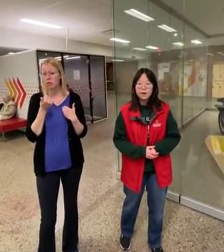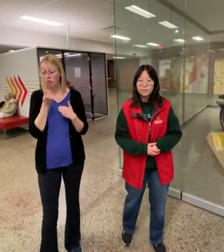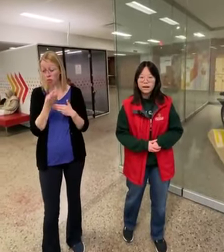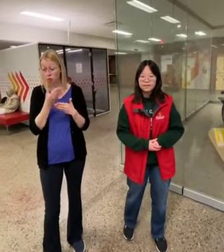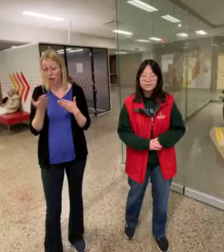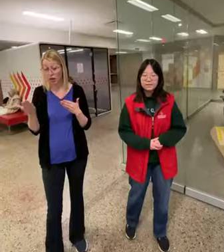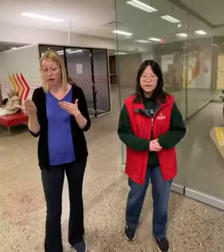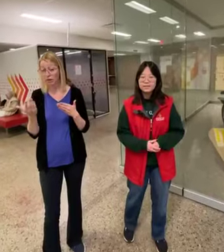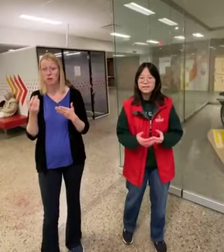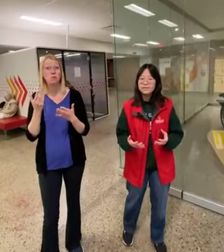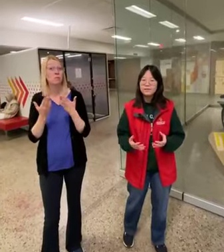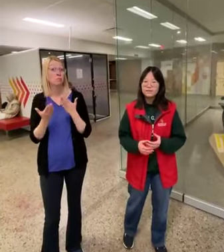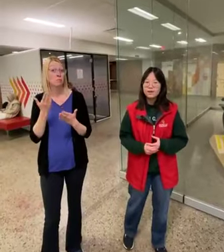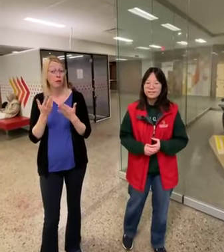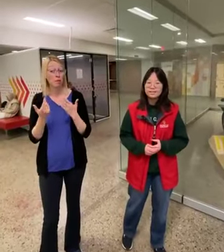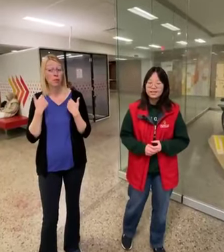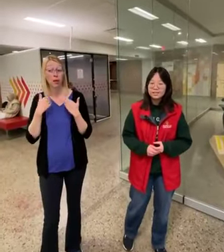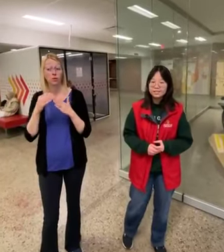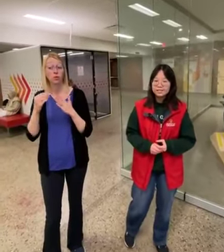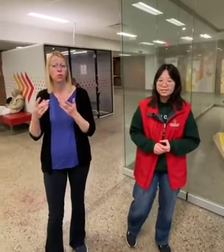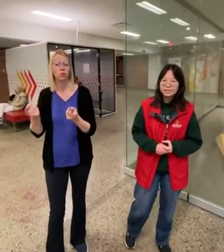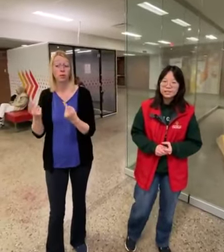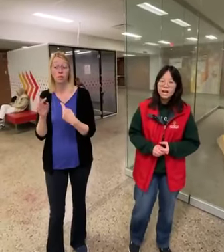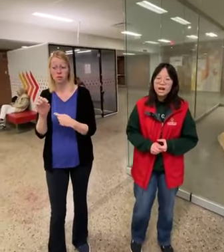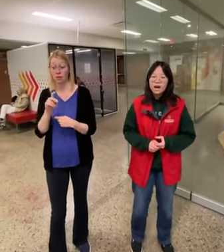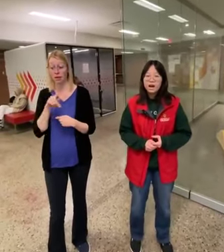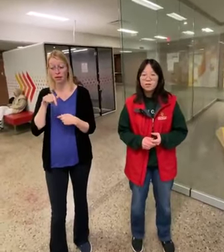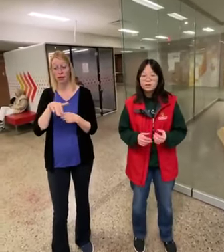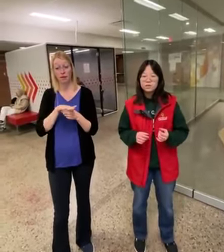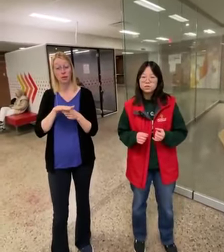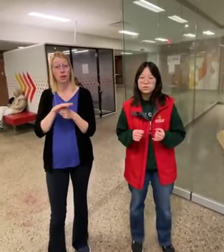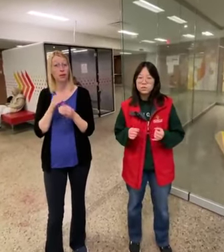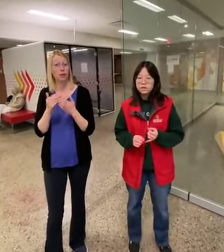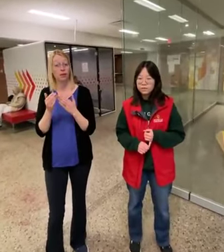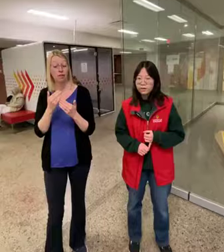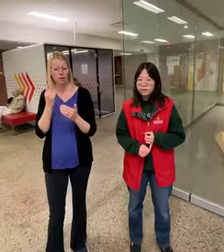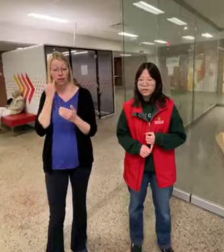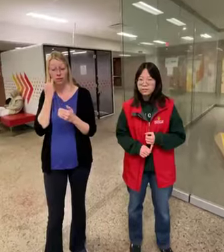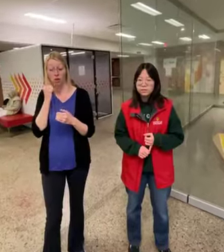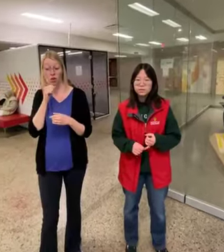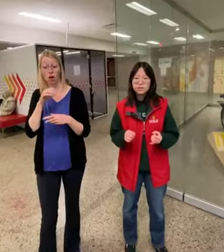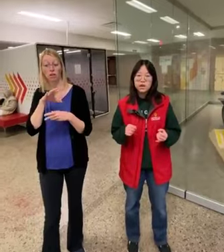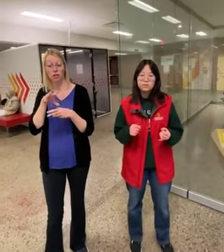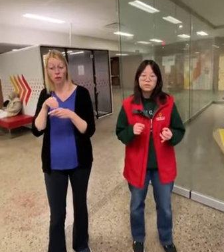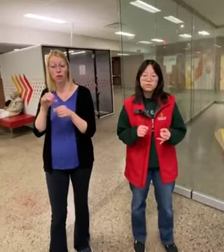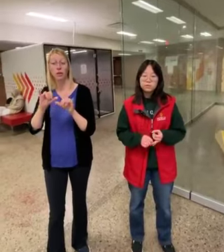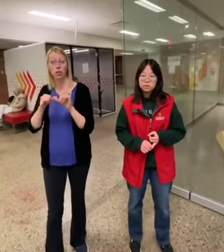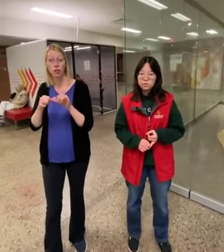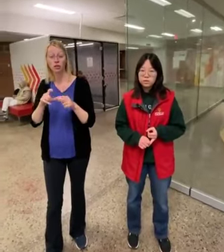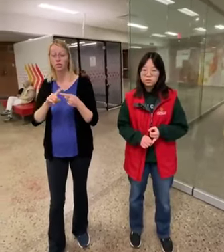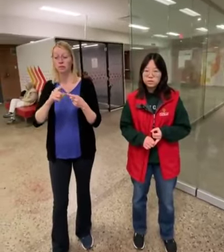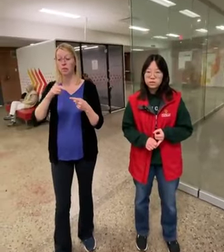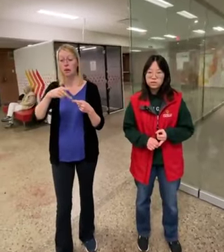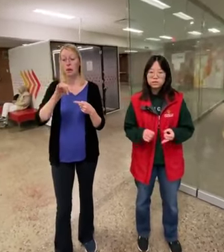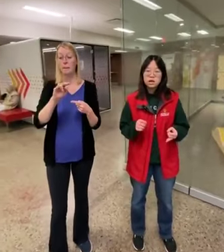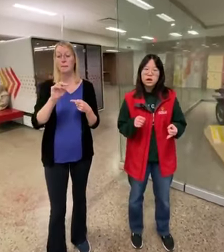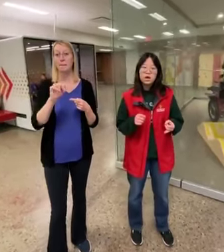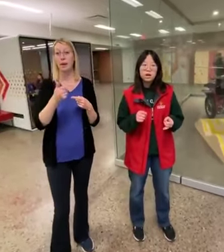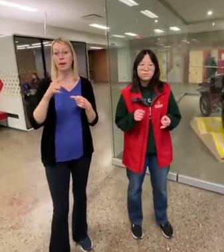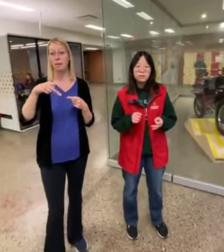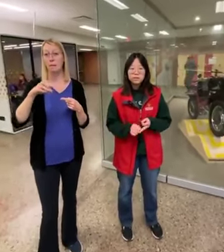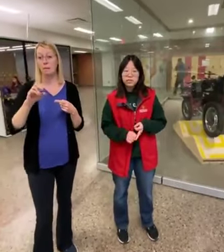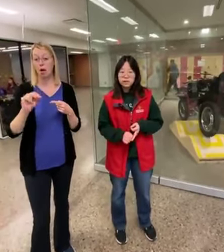bunch of students coming back to this space even if they're not necessarily in engineering, include ping pong tables. We also have foosball